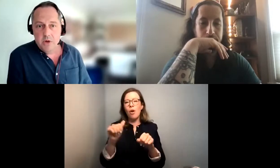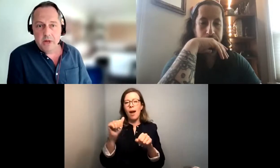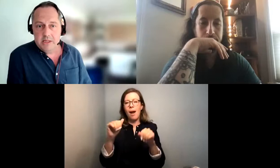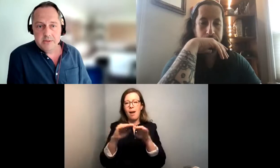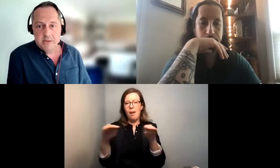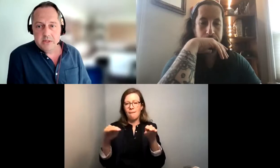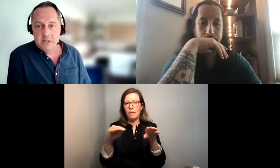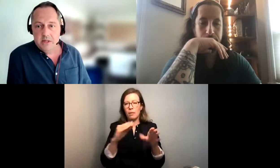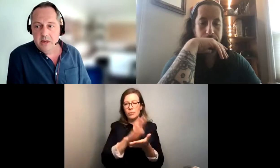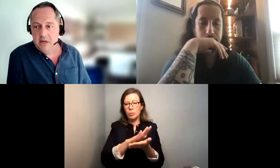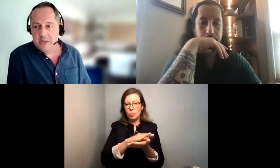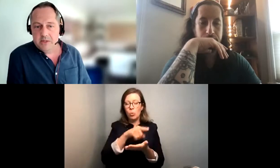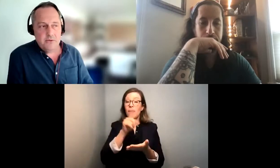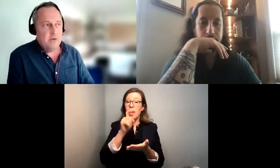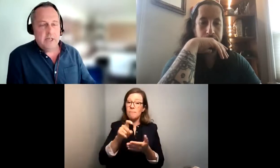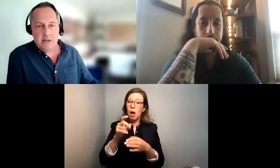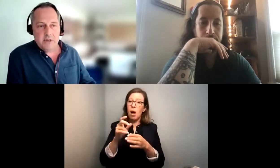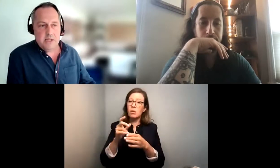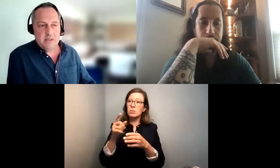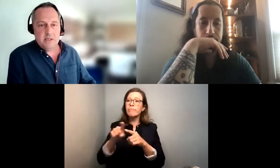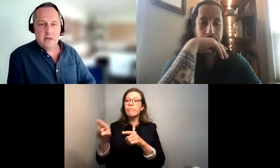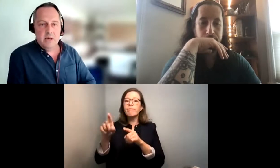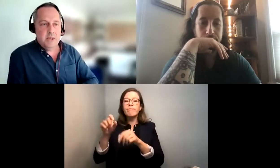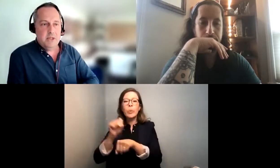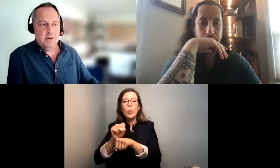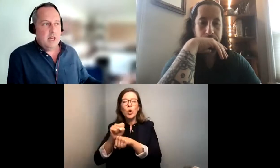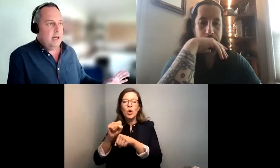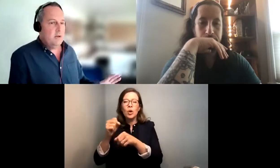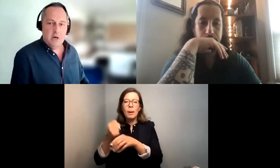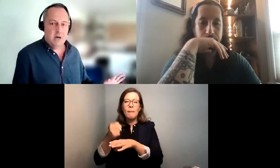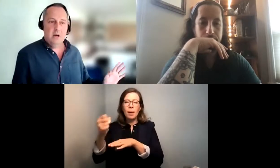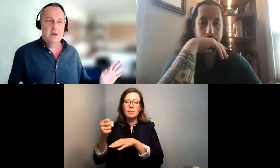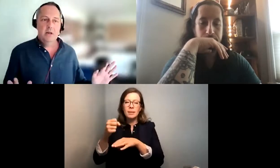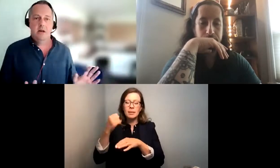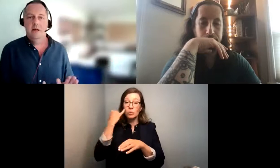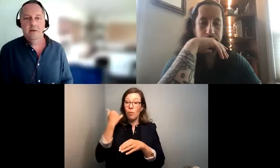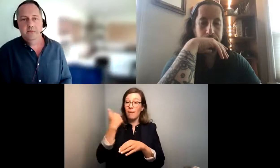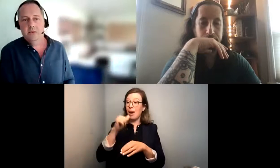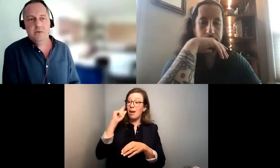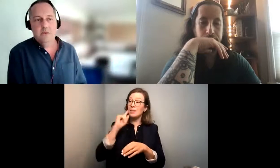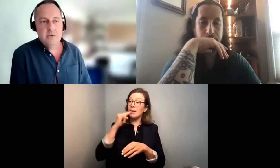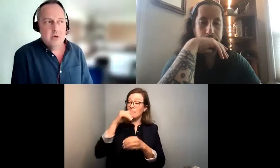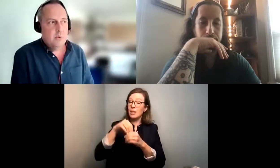have to do work placements, and so if there are any deaf kids in the UK who are